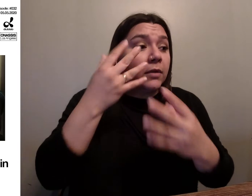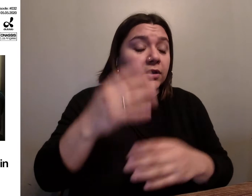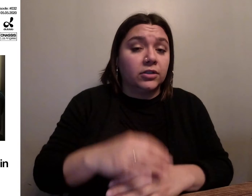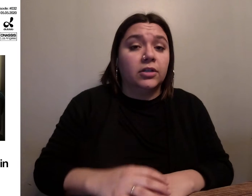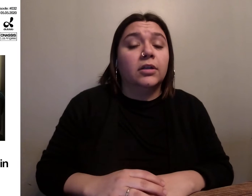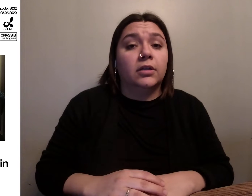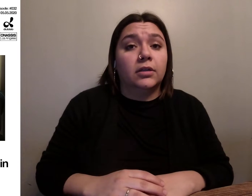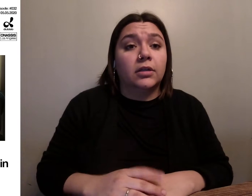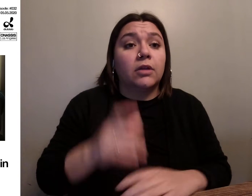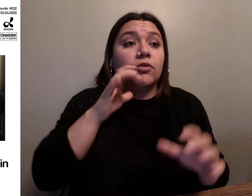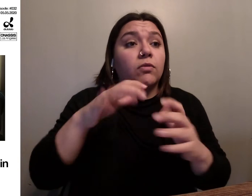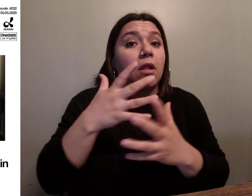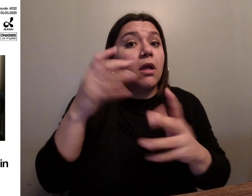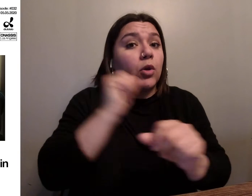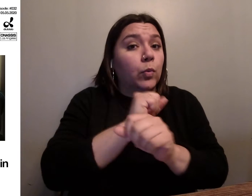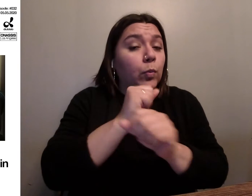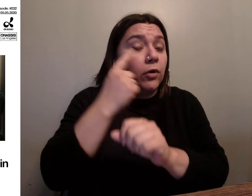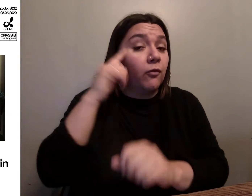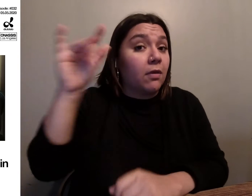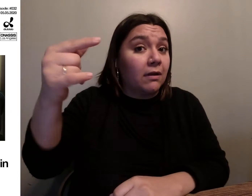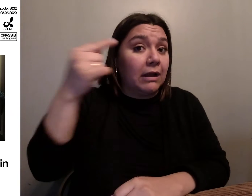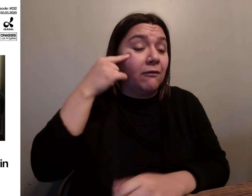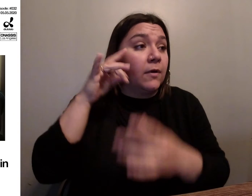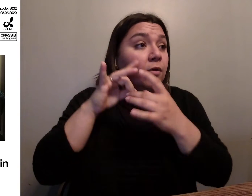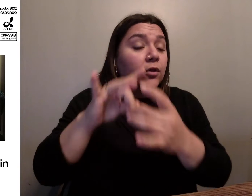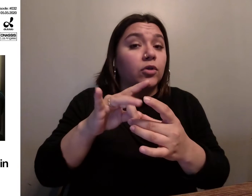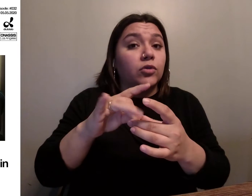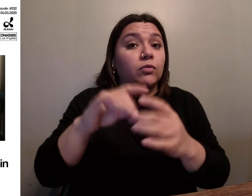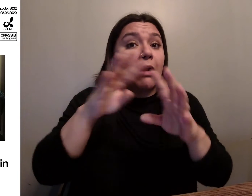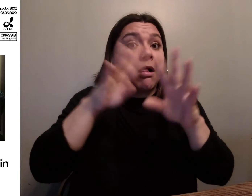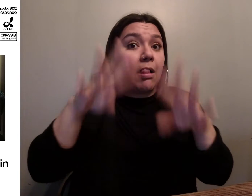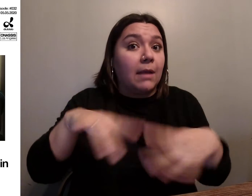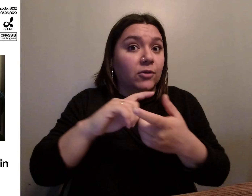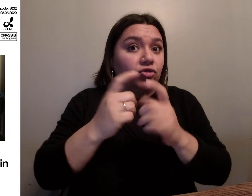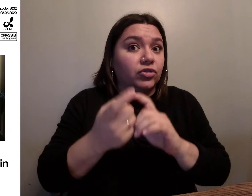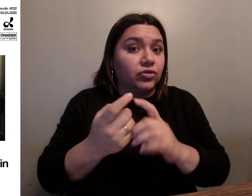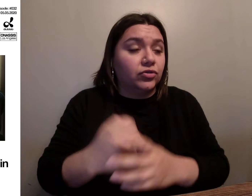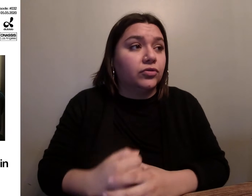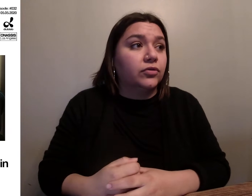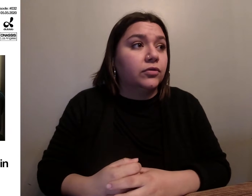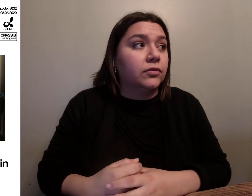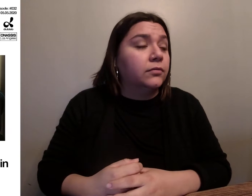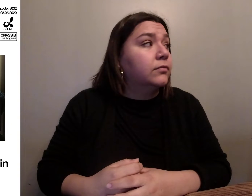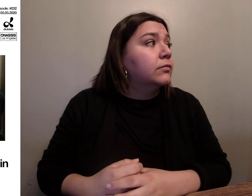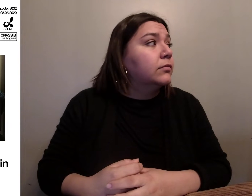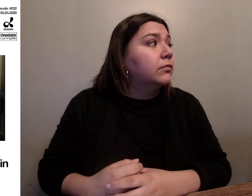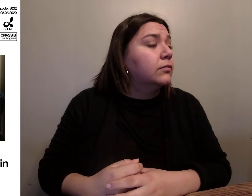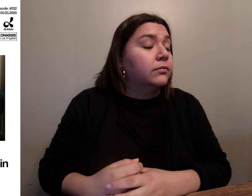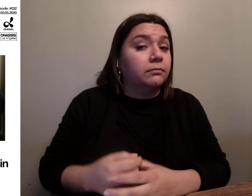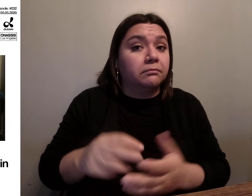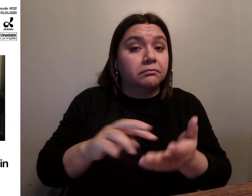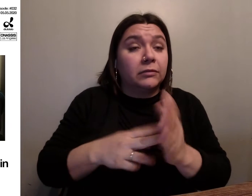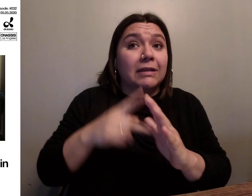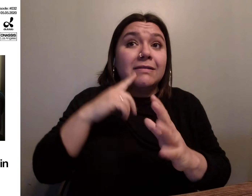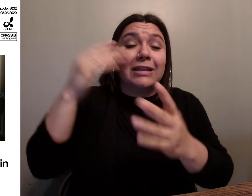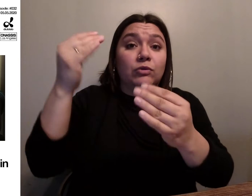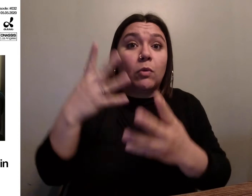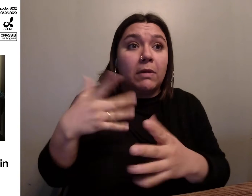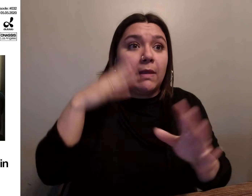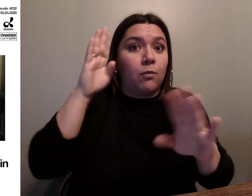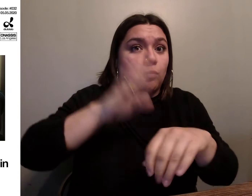change. And so they warned me that if I didn't make a backup of my